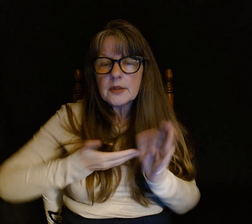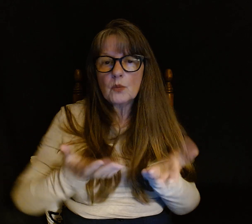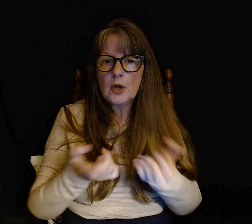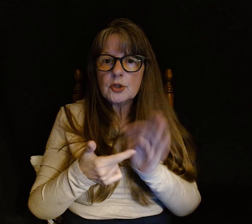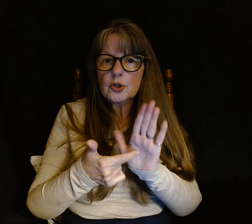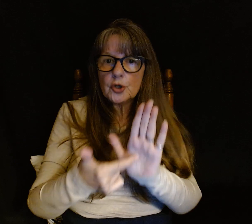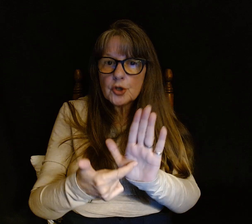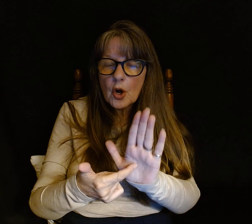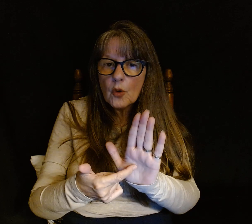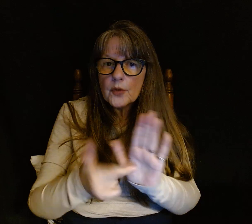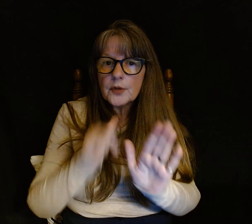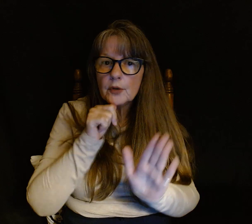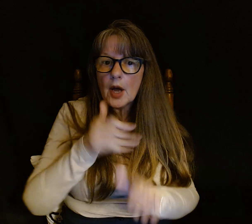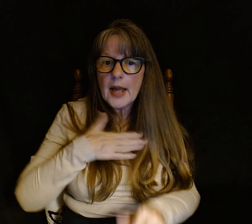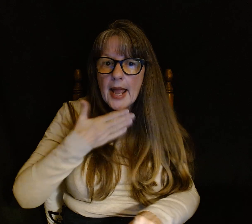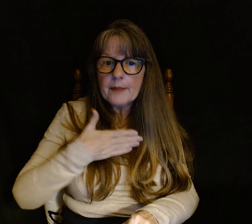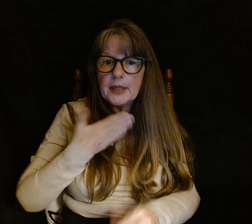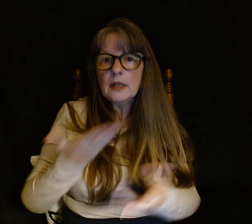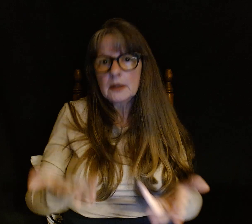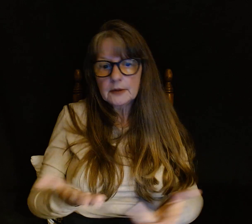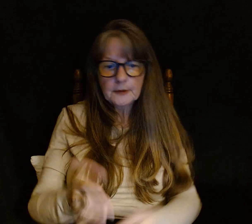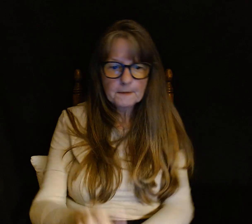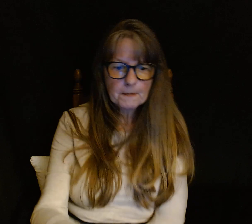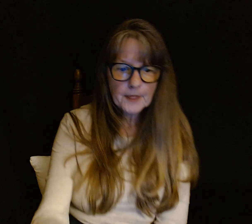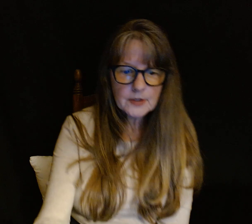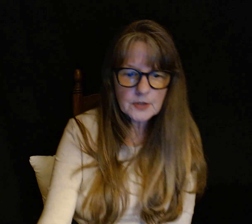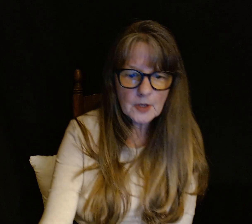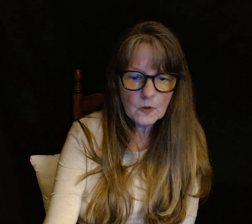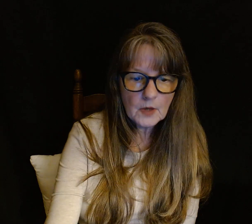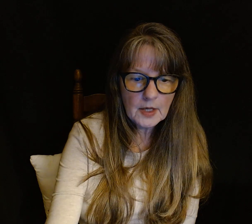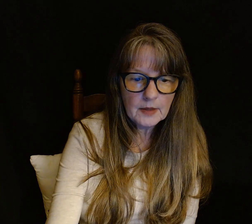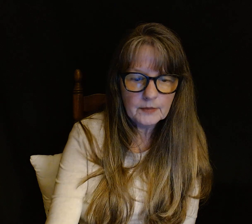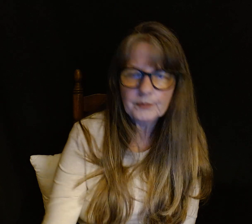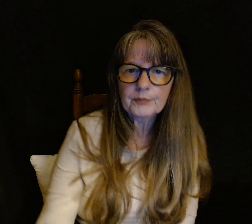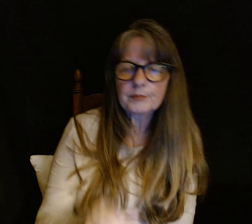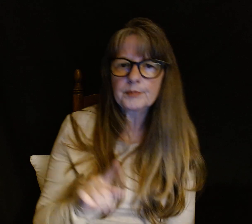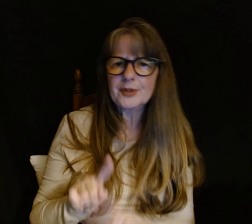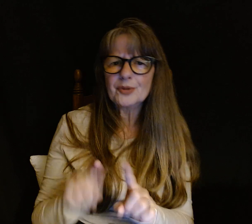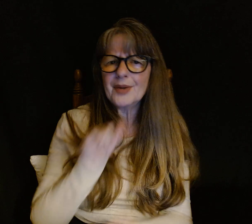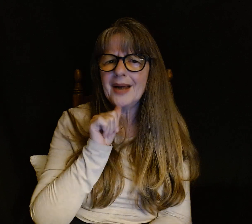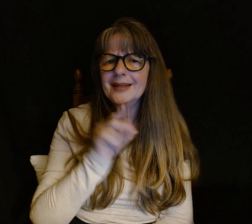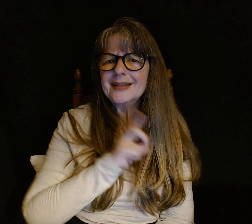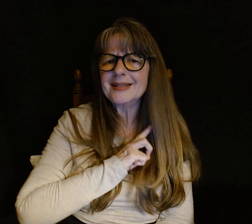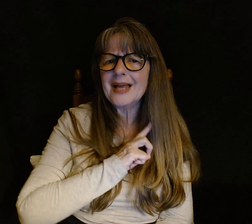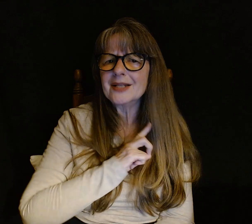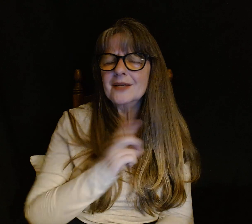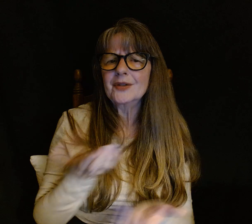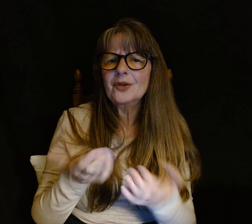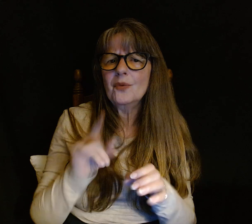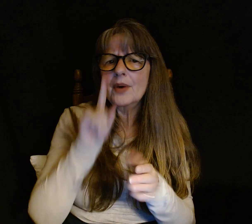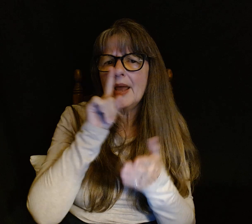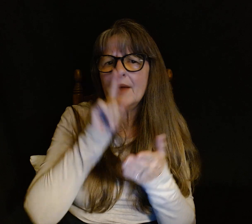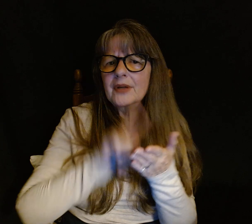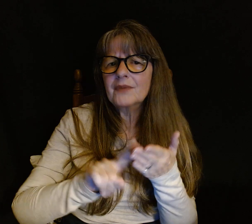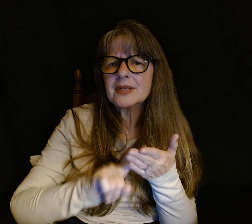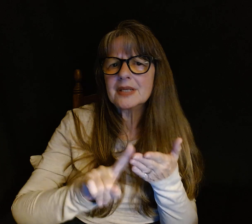want to show that they're not happy. So, but you're not a detective and you don't want to have to investigate